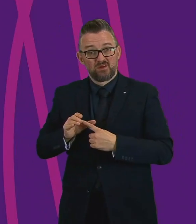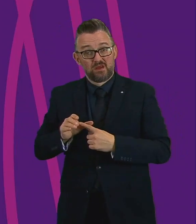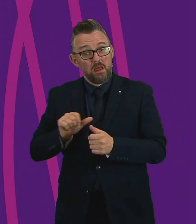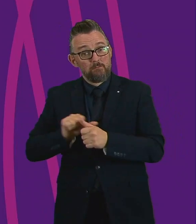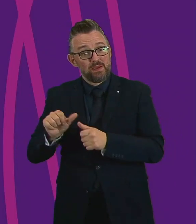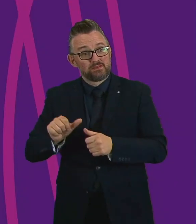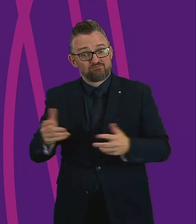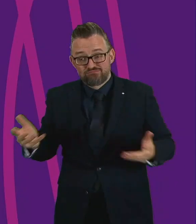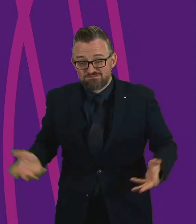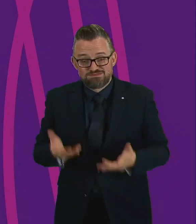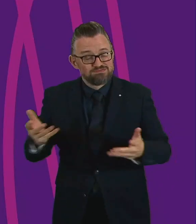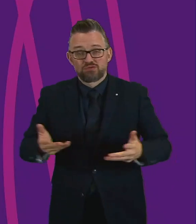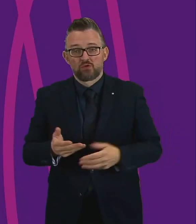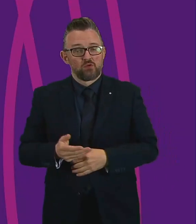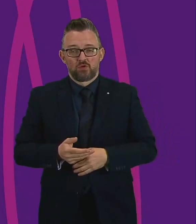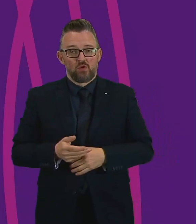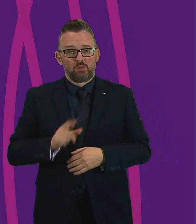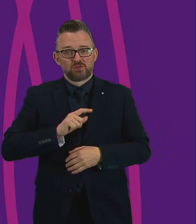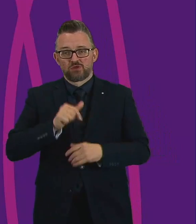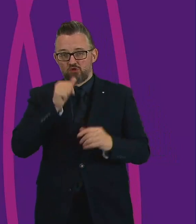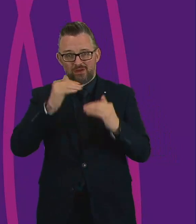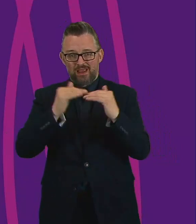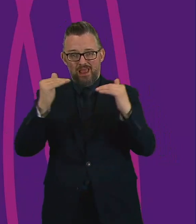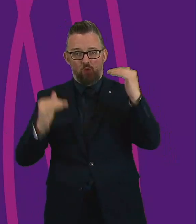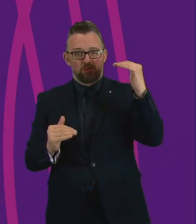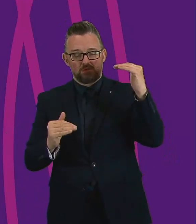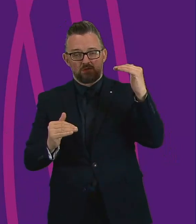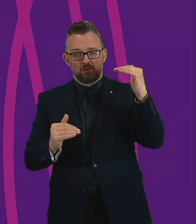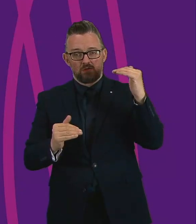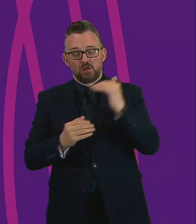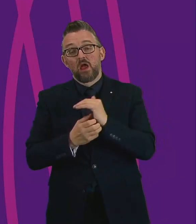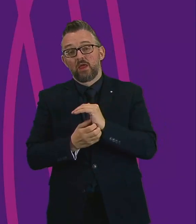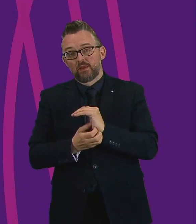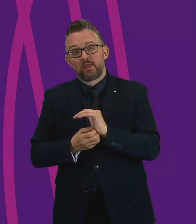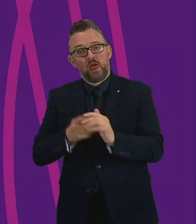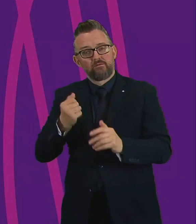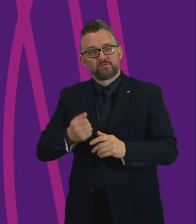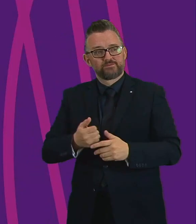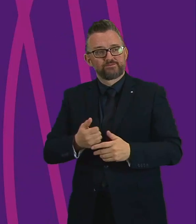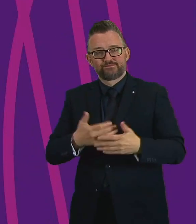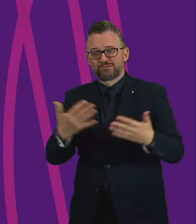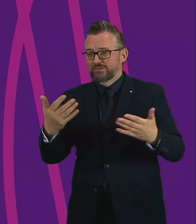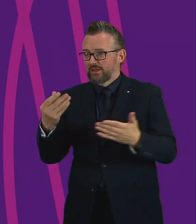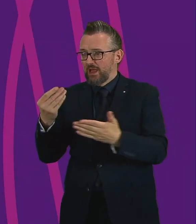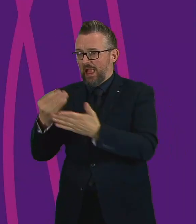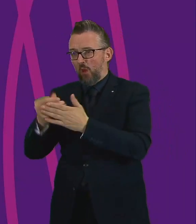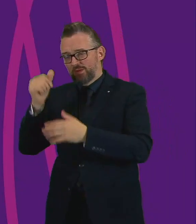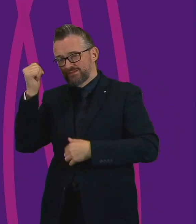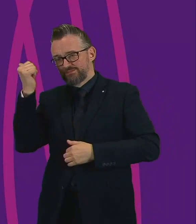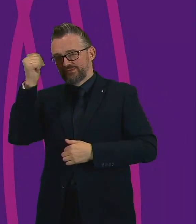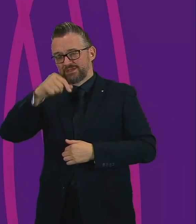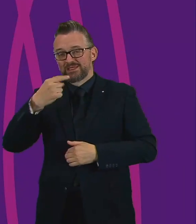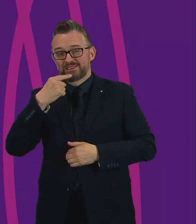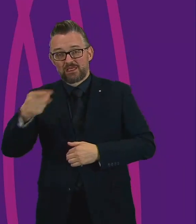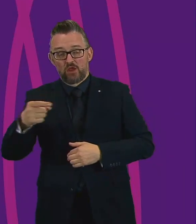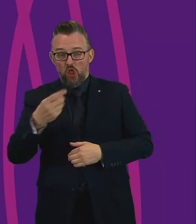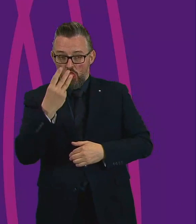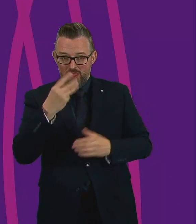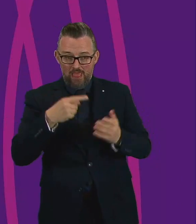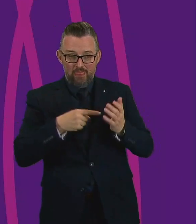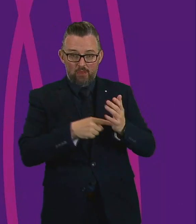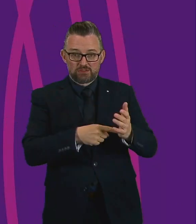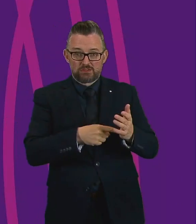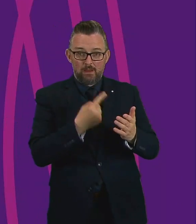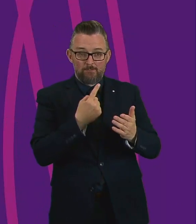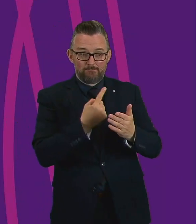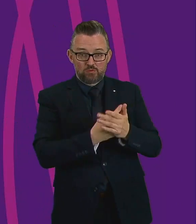of stimulating the economy because of the inequality. And there is a sound argument made by many economists for directing much of this £3,000